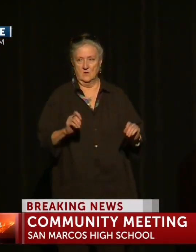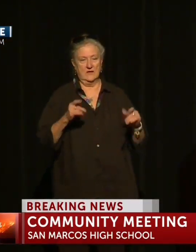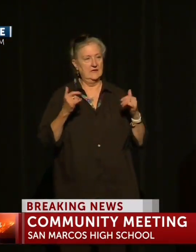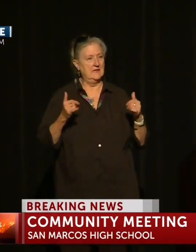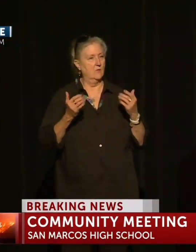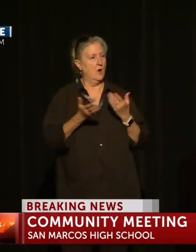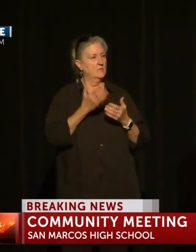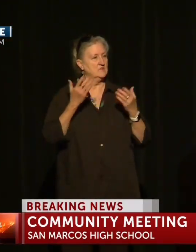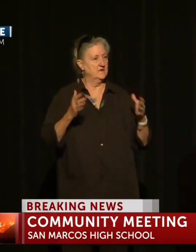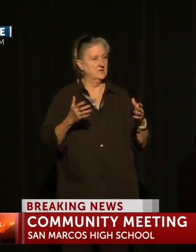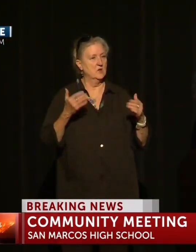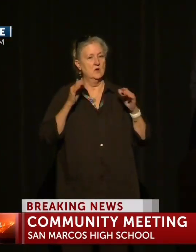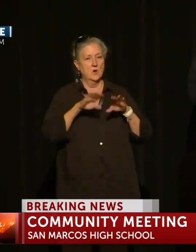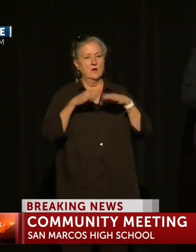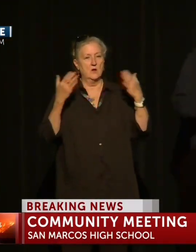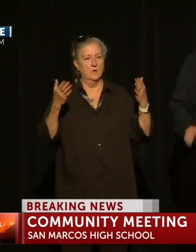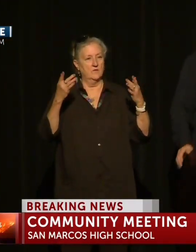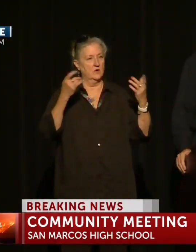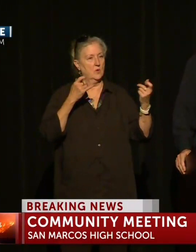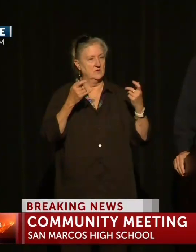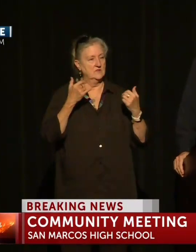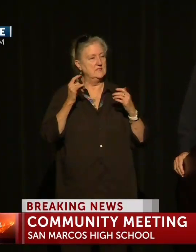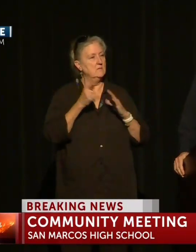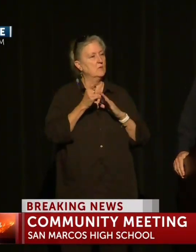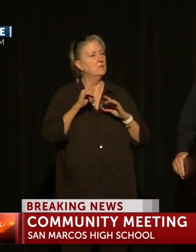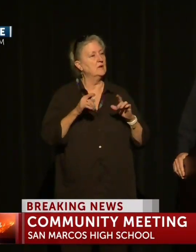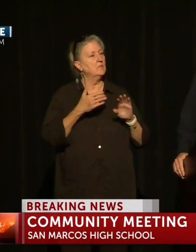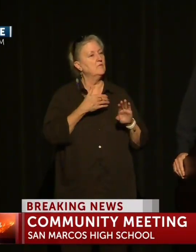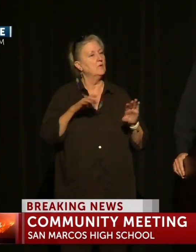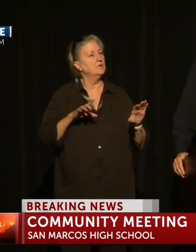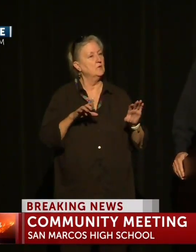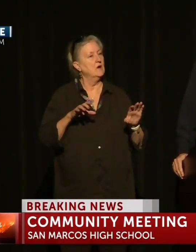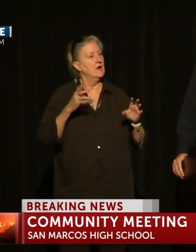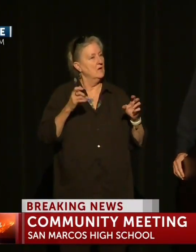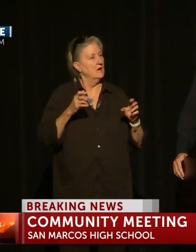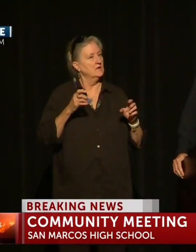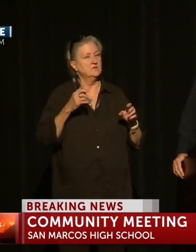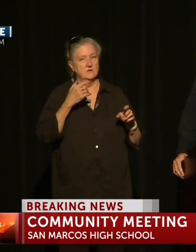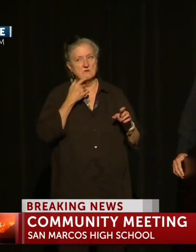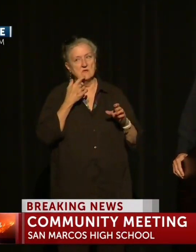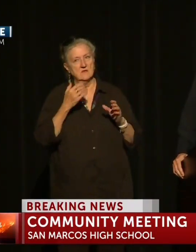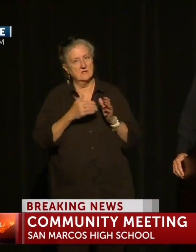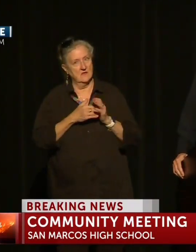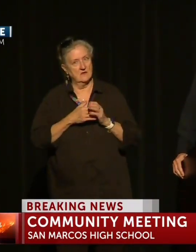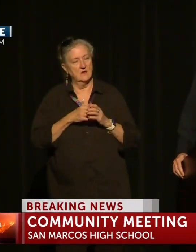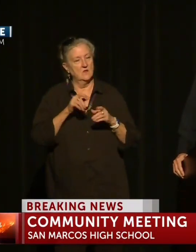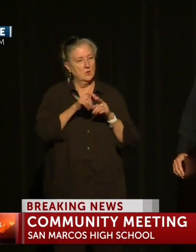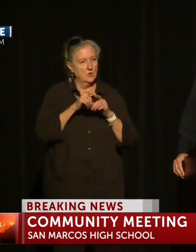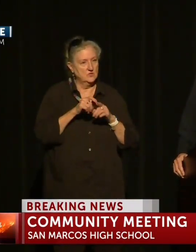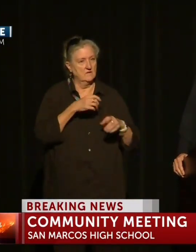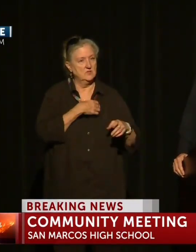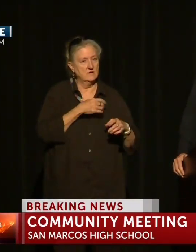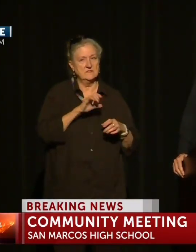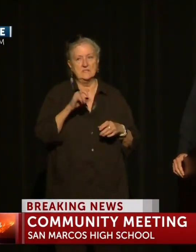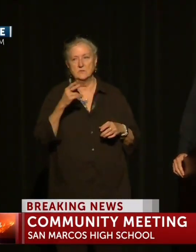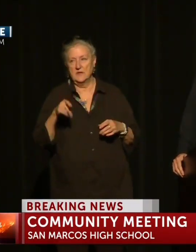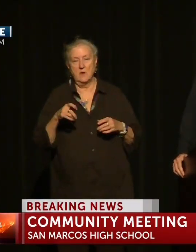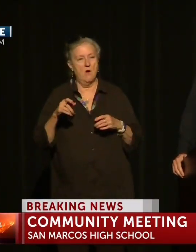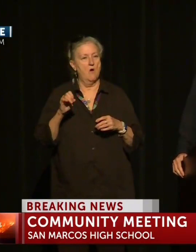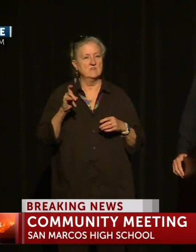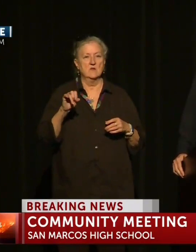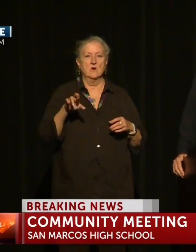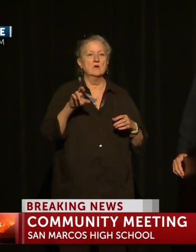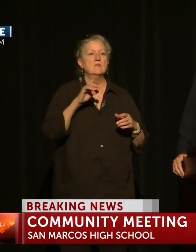Okay, we're just about done. We'll go ahead and open it up for questions here in a moment. But before we do, I just wanted to echo the words of our sheriff and our CHP officer